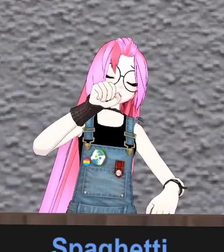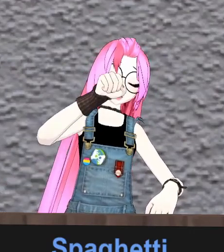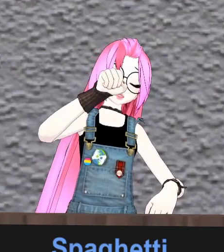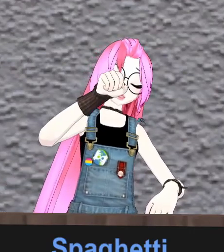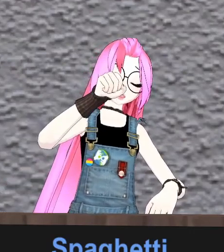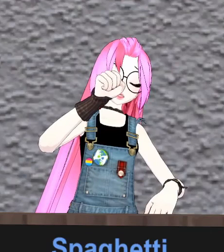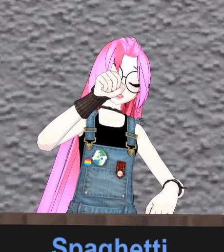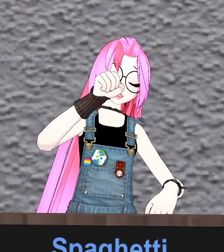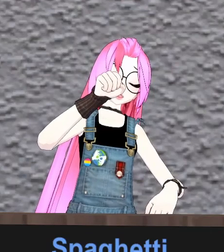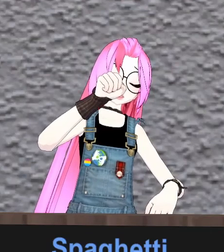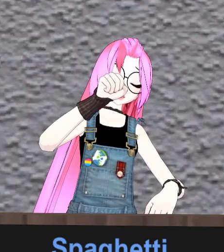yeah.